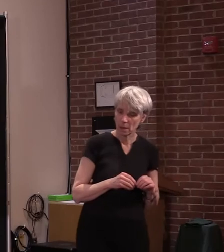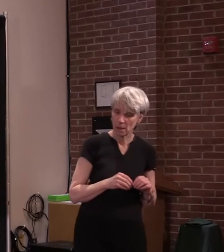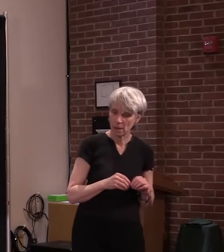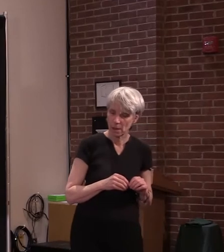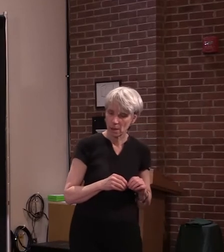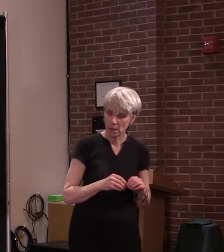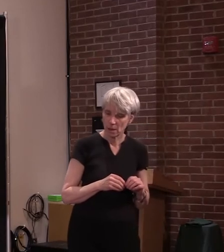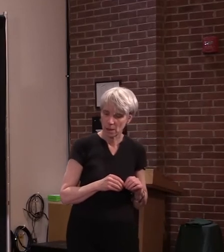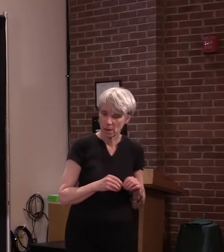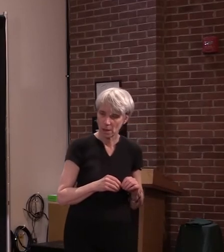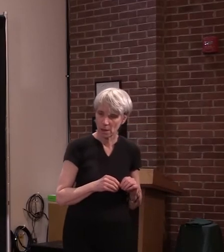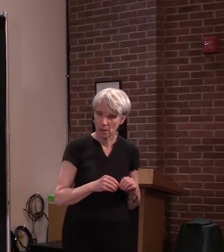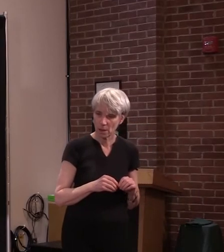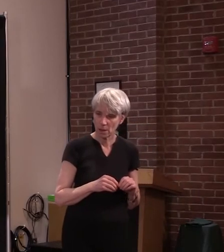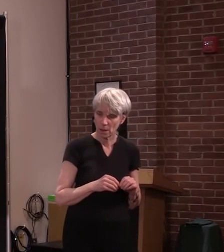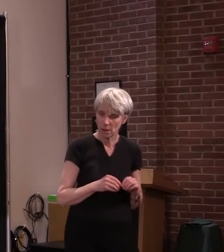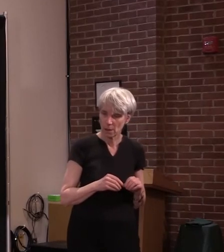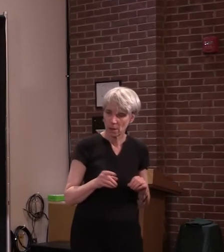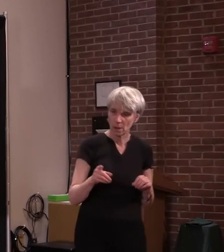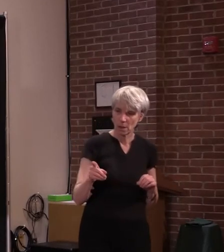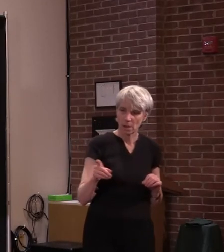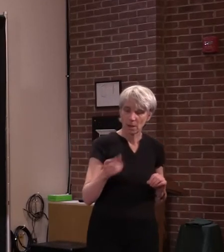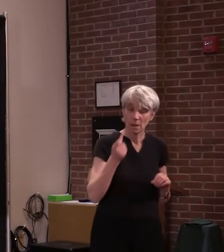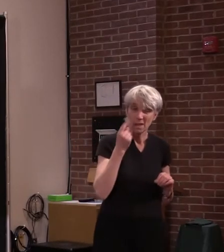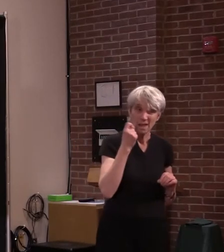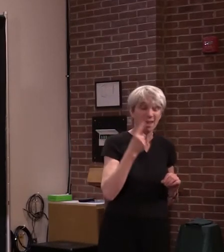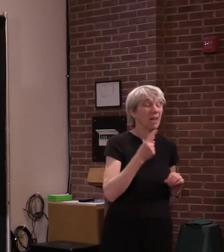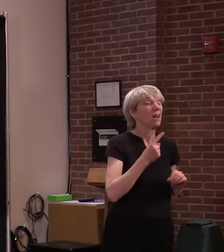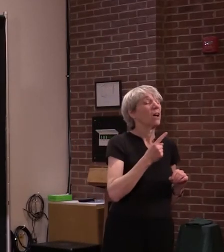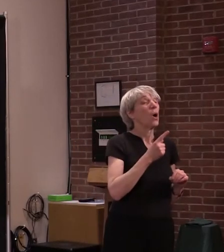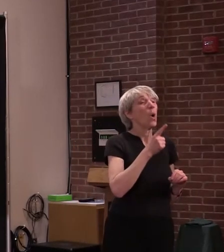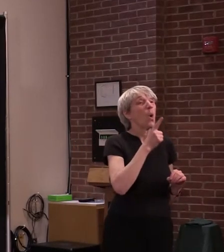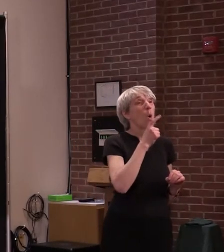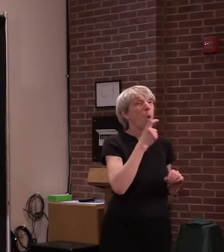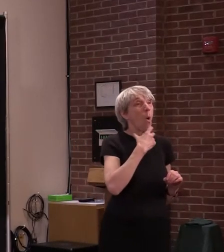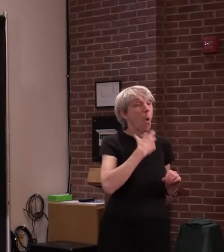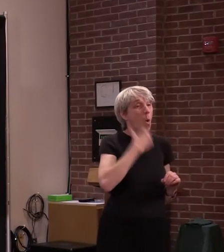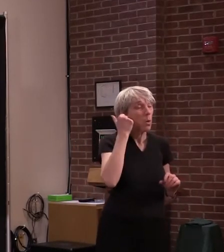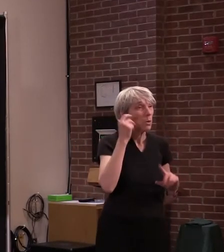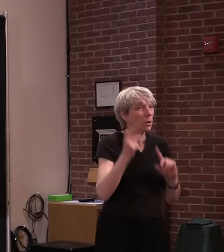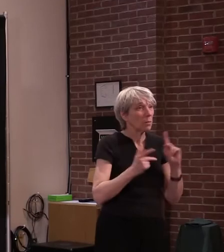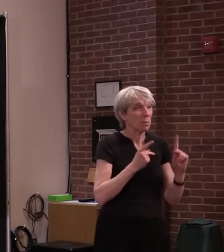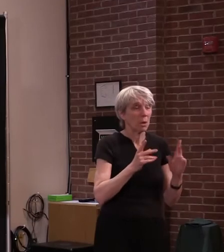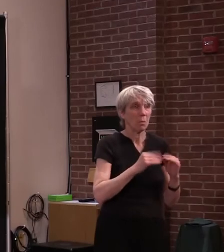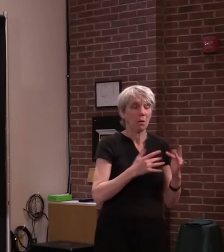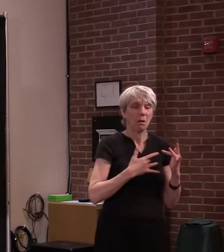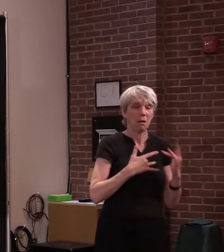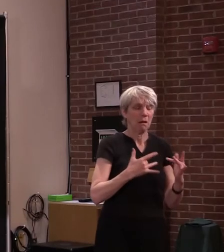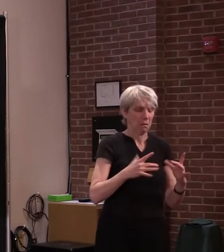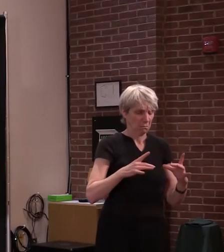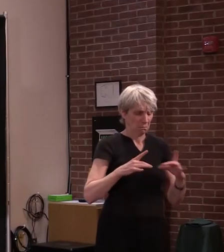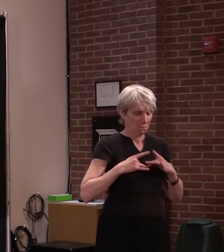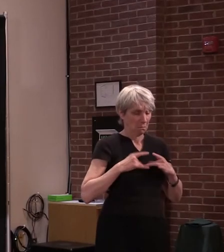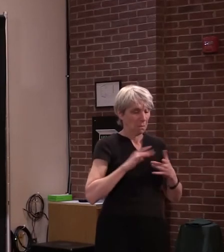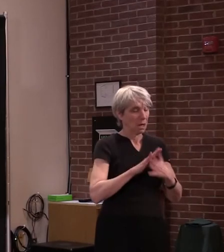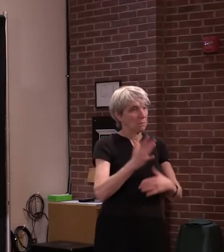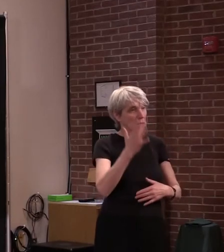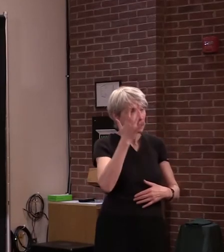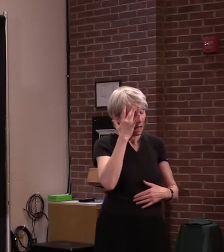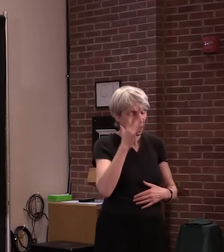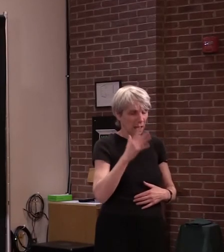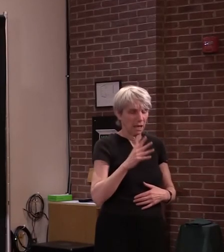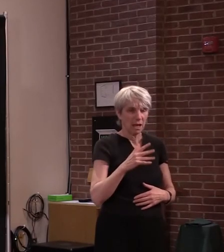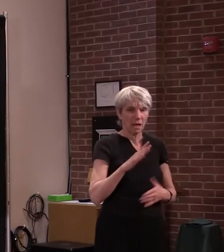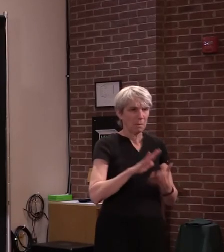vaccinated. What they are is that old people are much more likely to be infected and possibly killed by people who